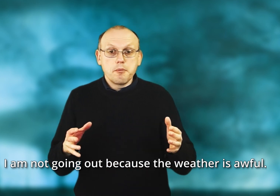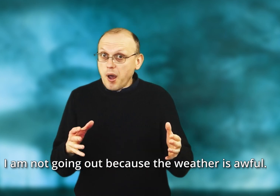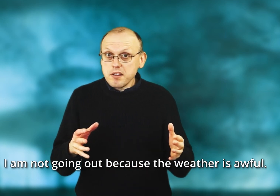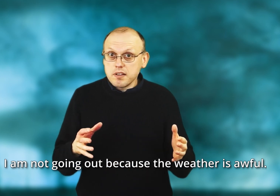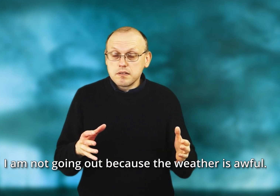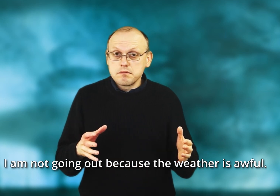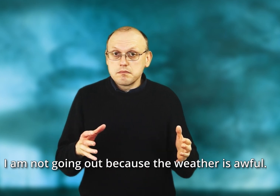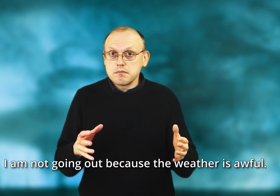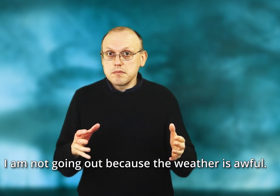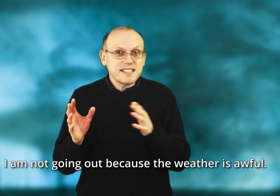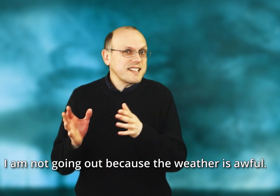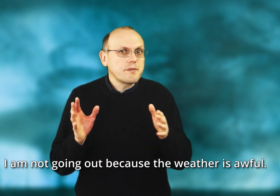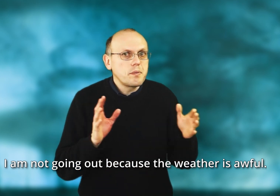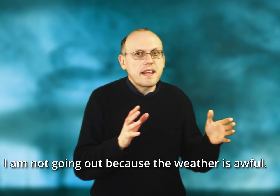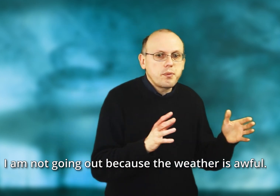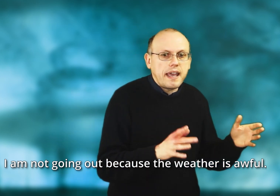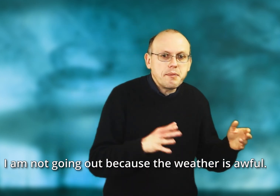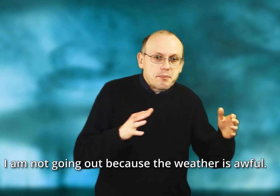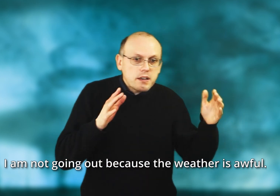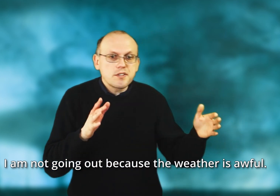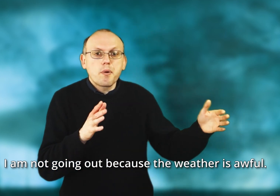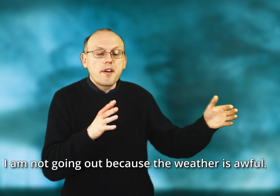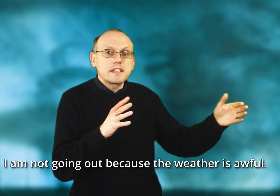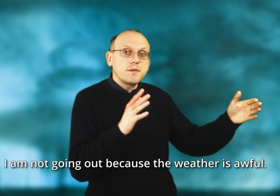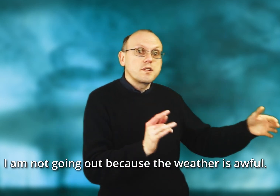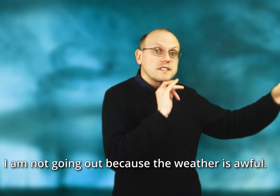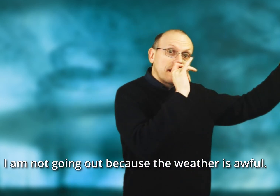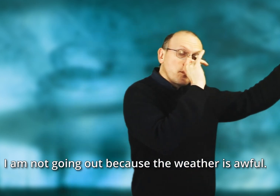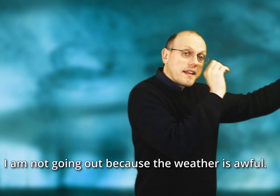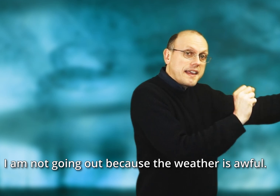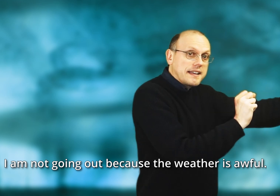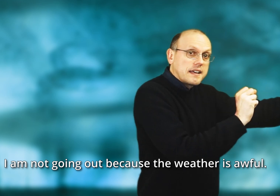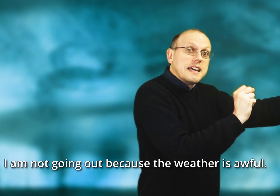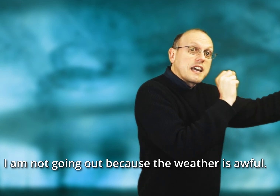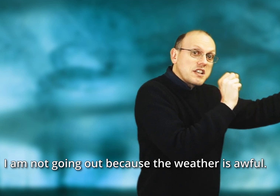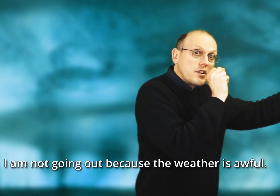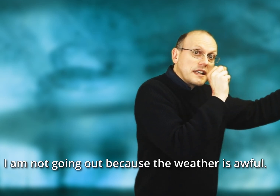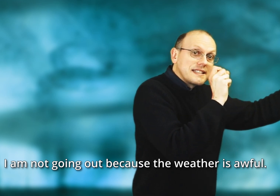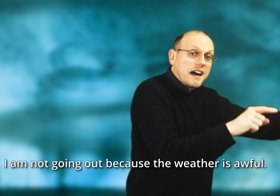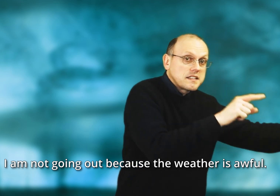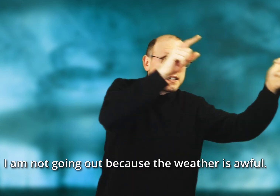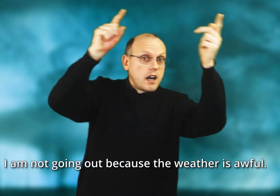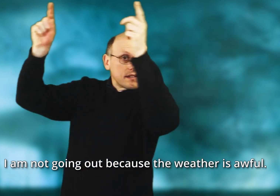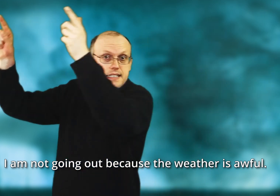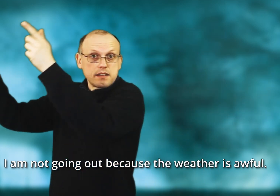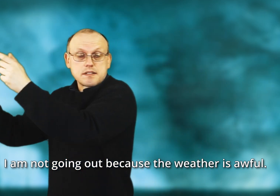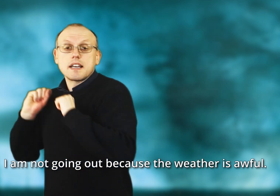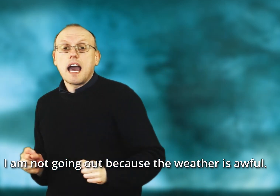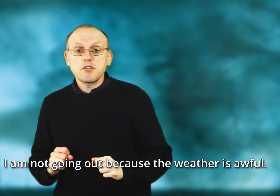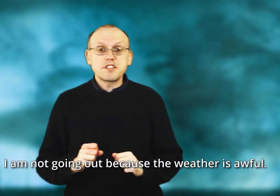But it doesn't have to be that way. I mean, because the weather is awful doesn't have to be at the end. It could actually start our sentence. I could actually